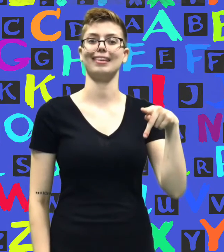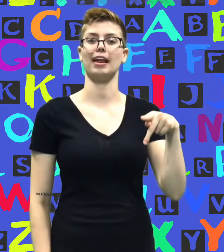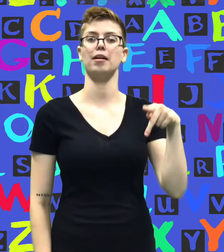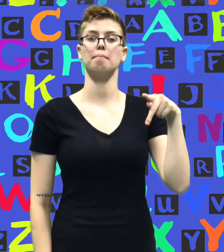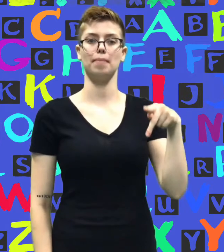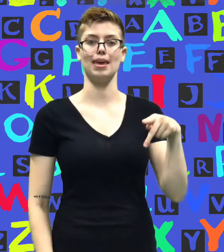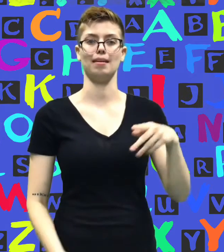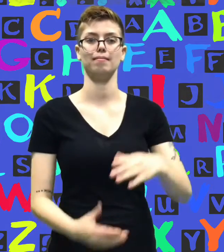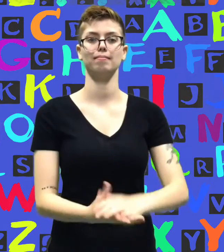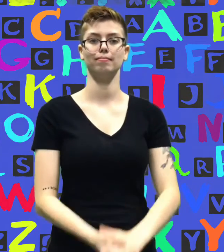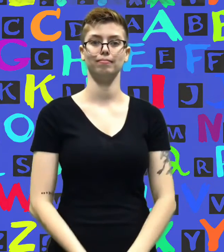letter P.